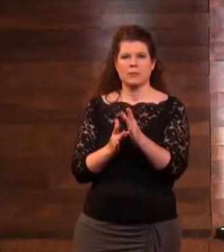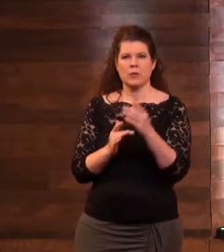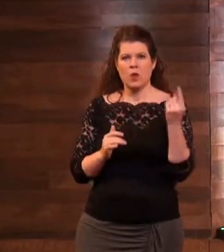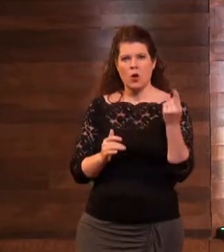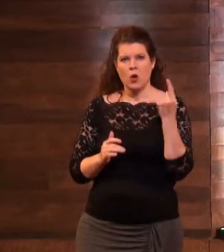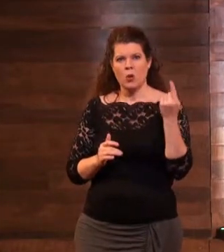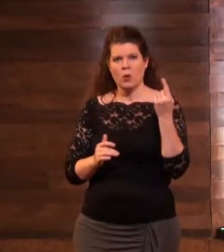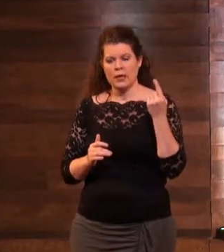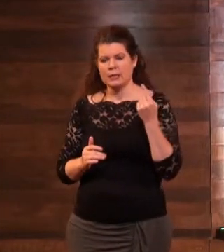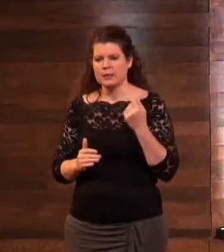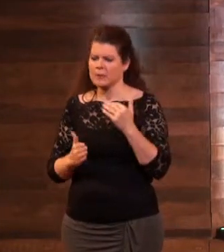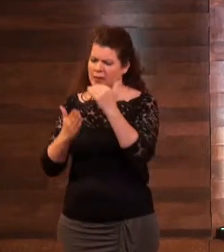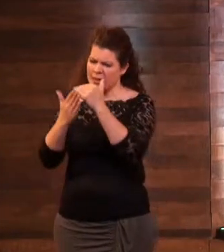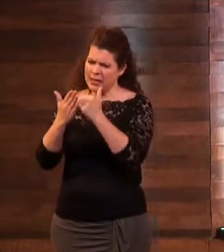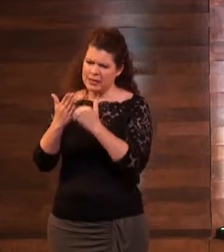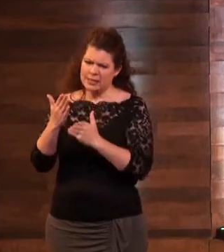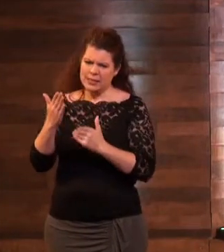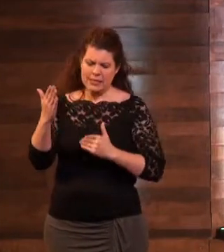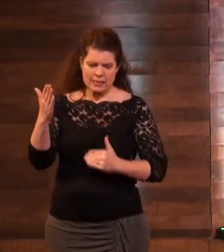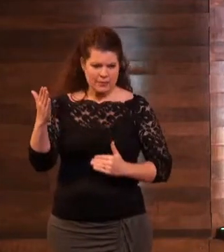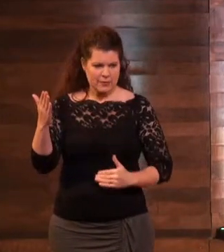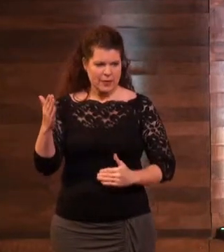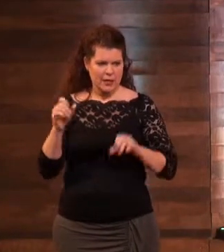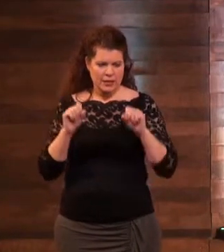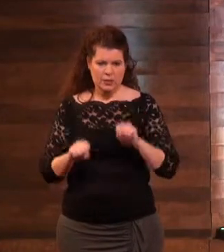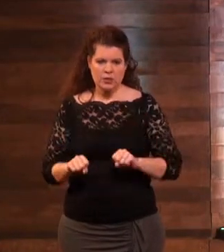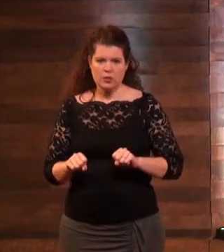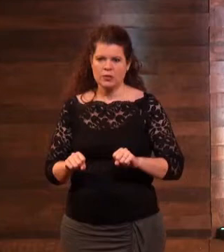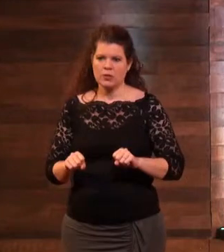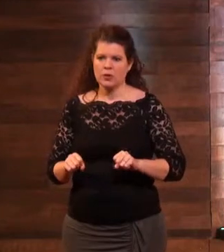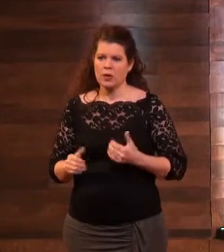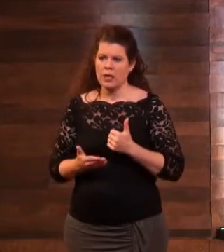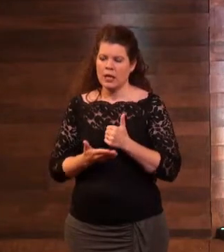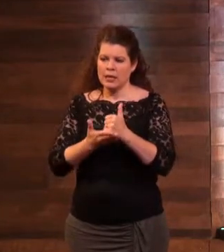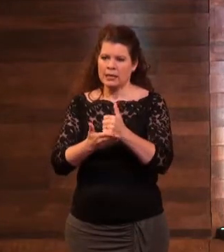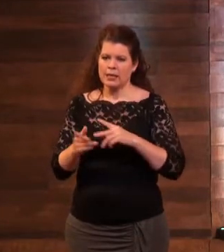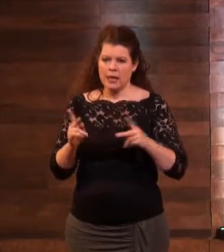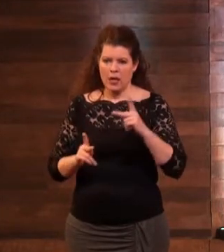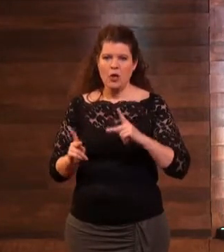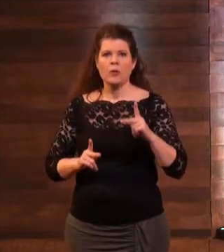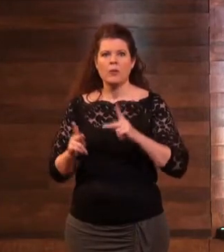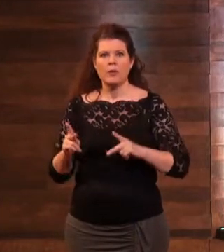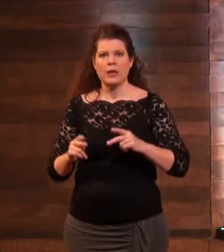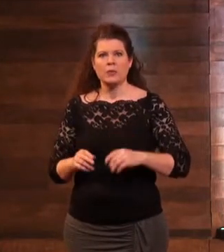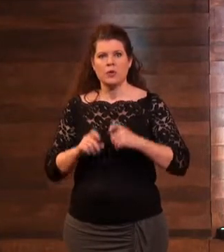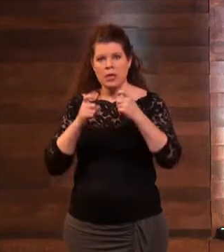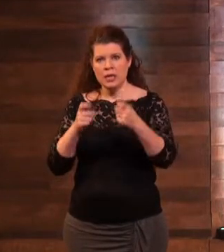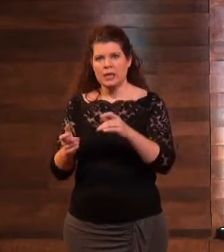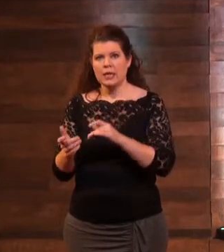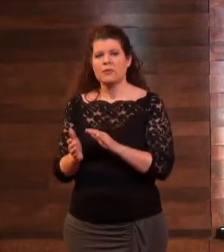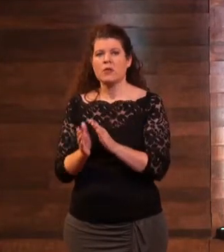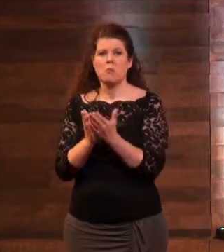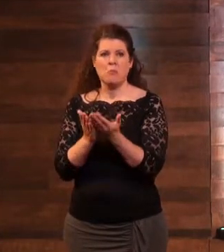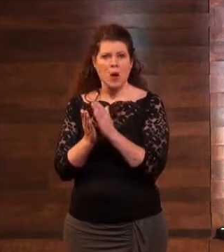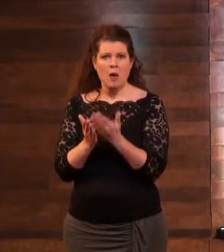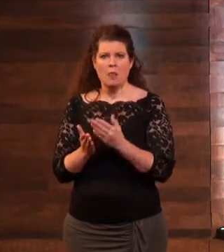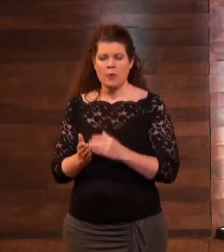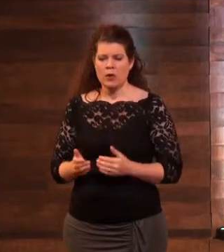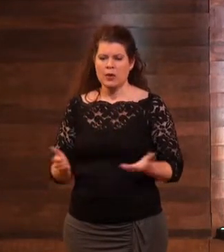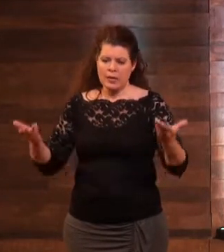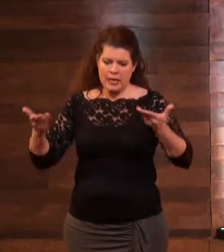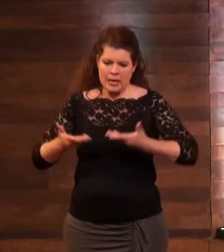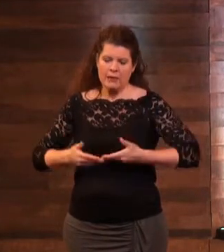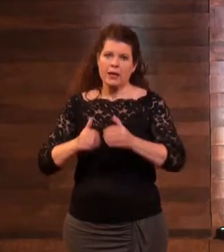book or a video, and you can say, you know, here's something that was really helpful to me. You can invite them to worship, to growth groups, to Camp Wamaba. You